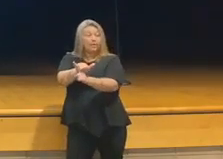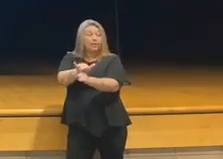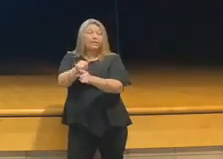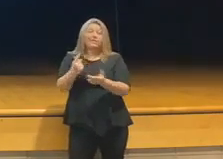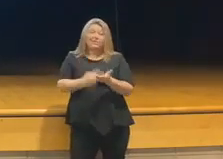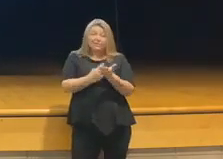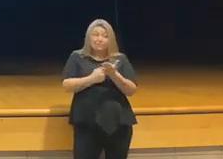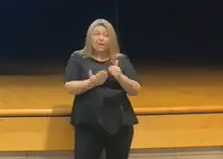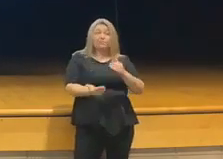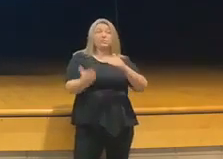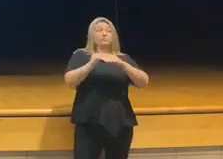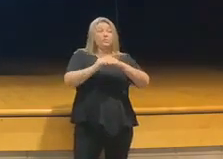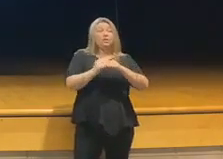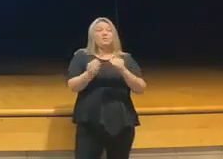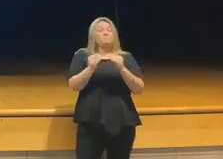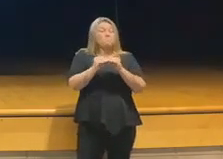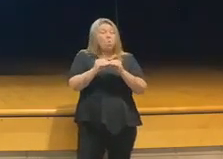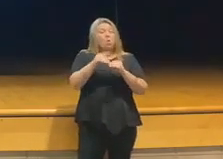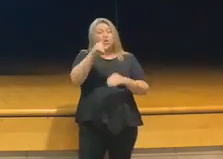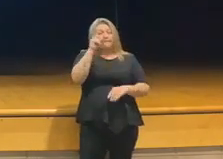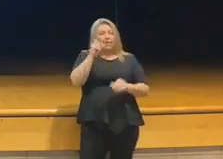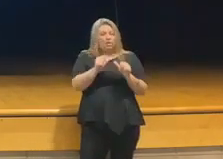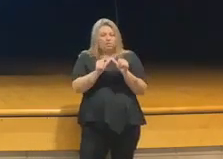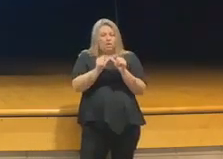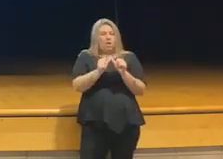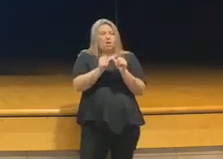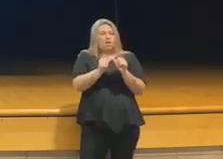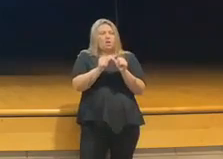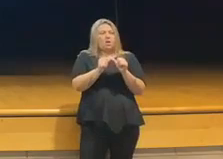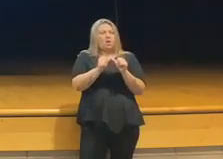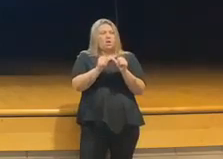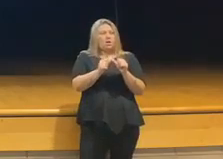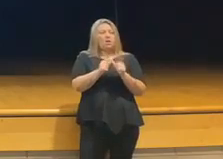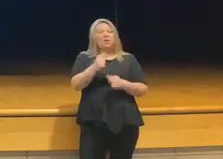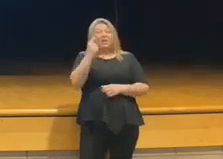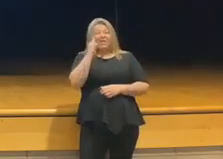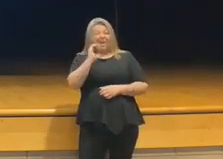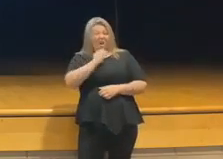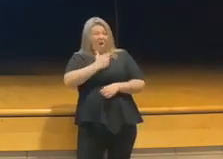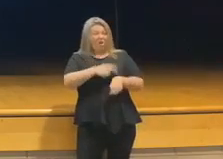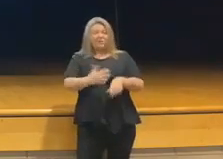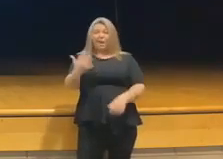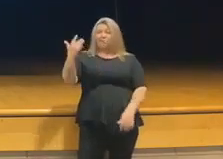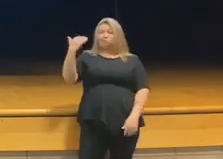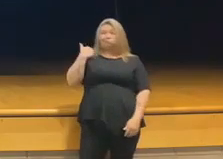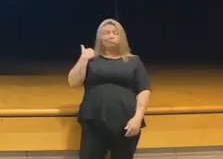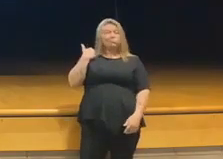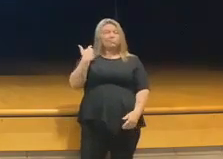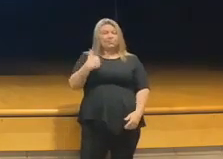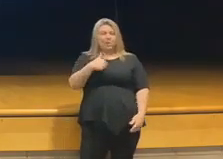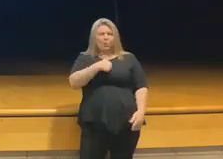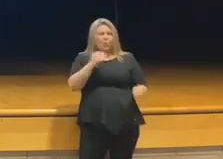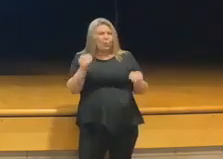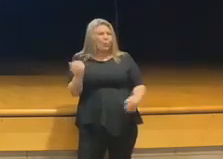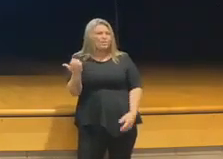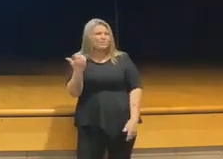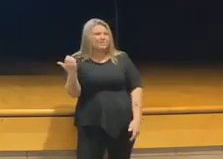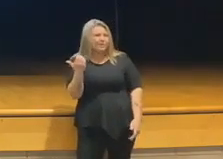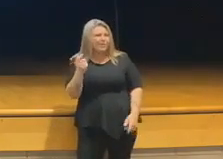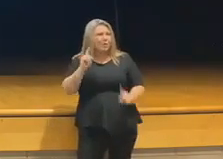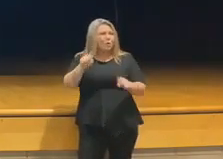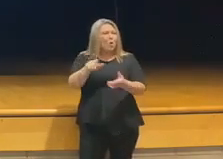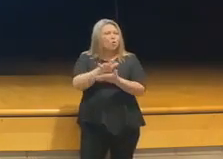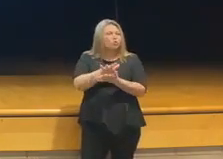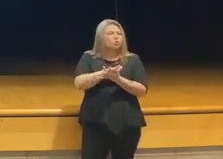it's chronic. If you think about if anyone's my age and grew up without cell phones, when you go to school and